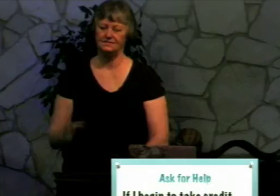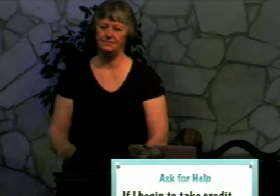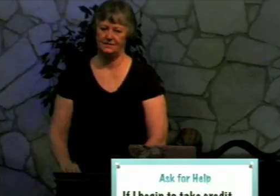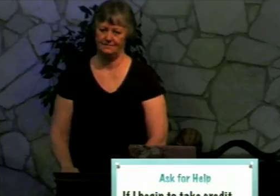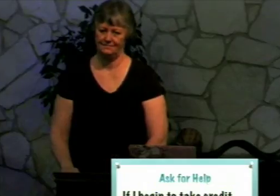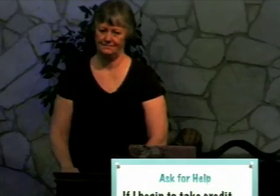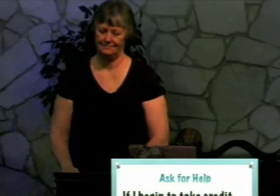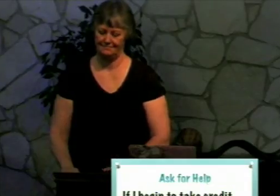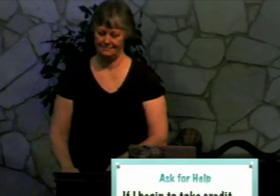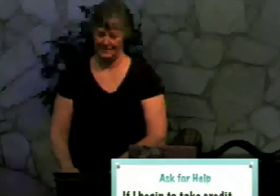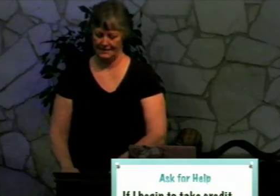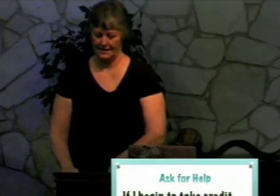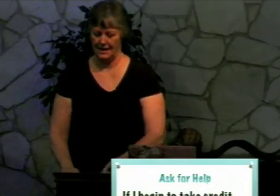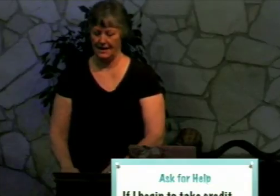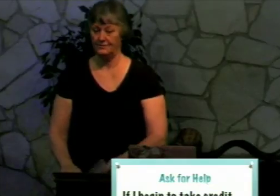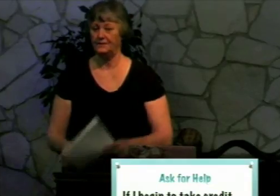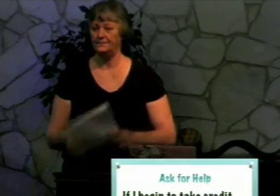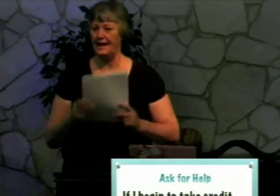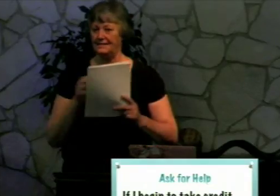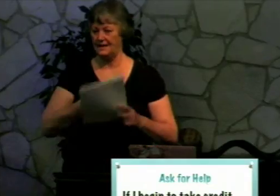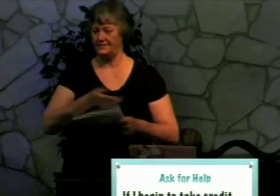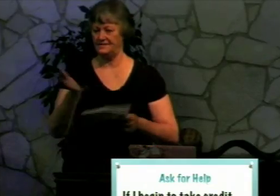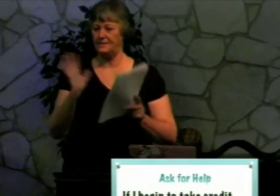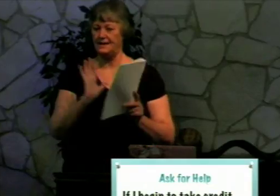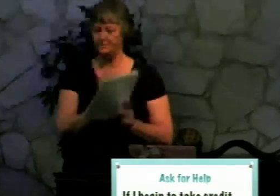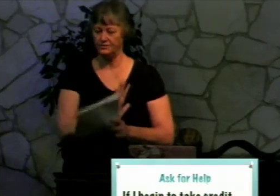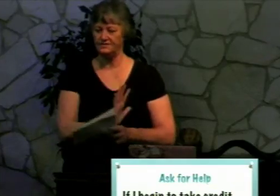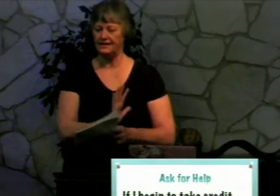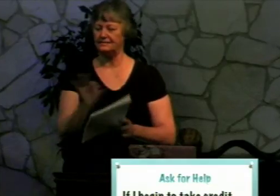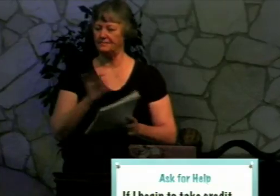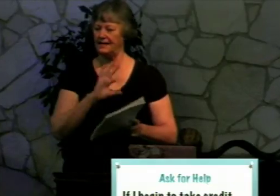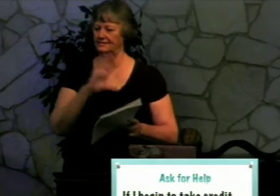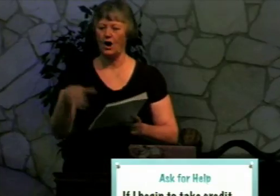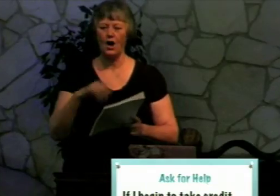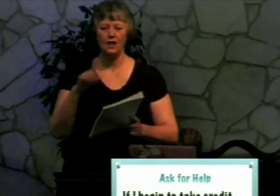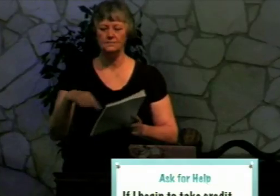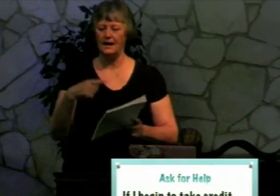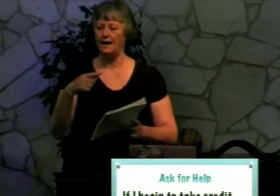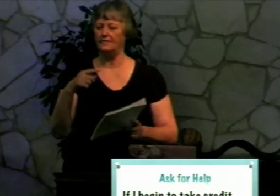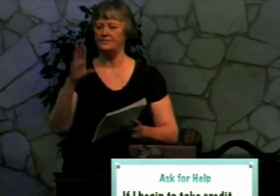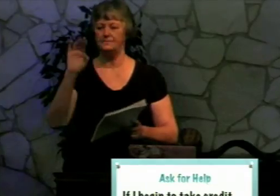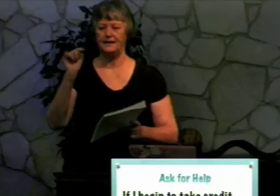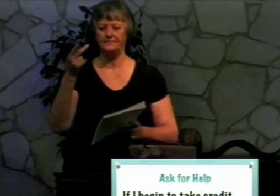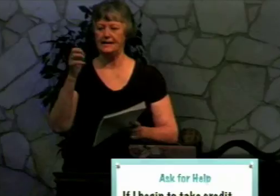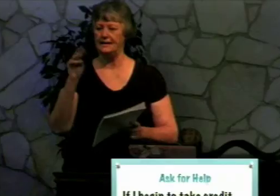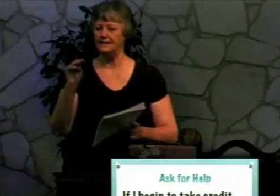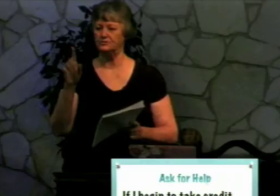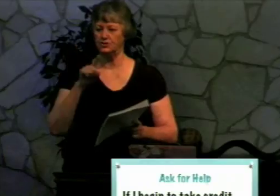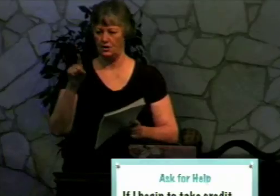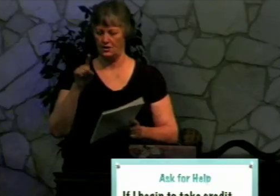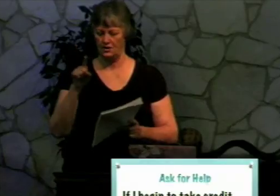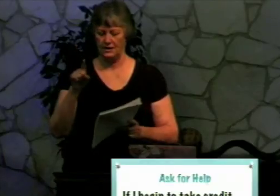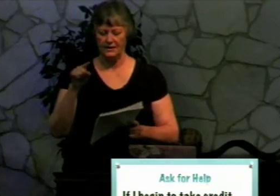be. I'm going to pass out these papers that explains all about the Bethlehem star.